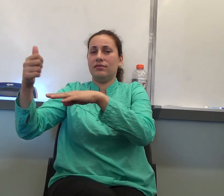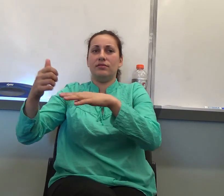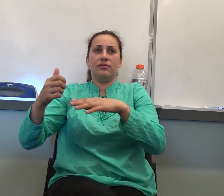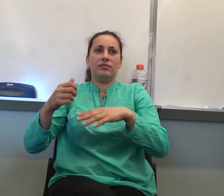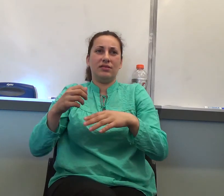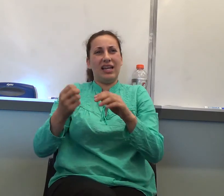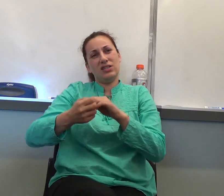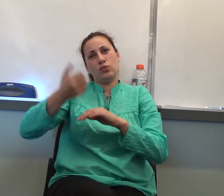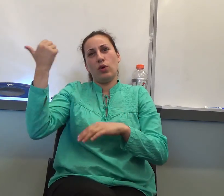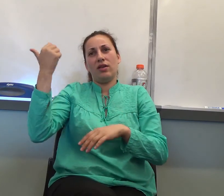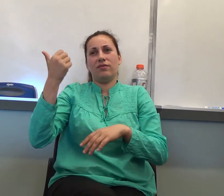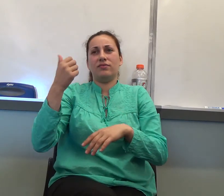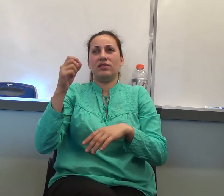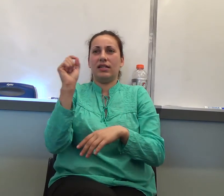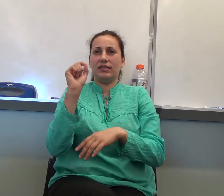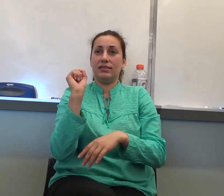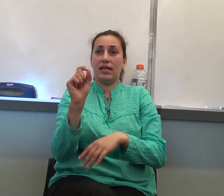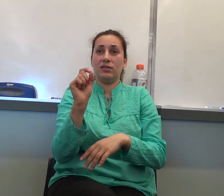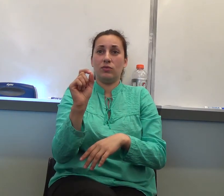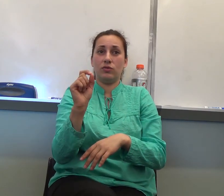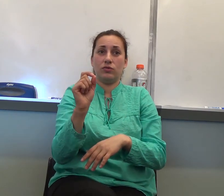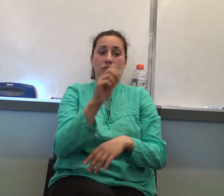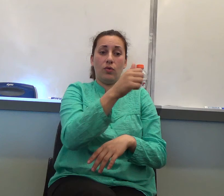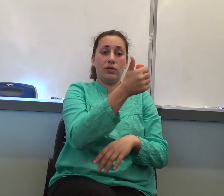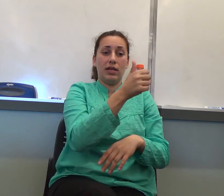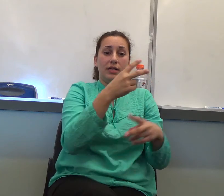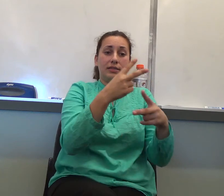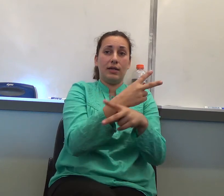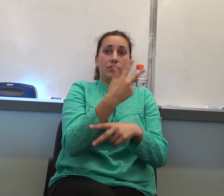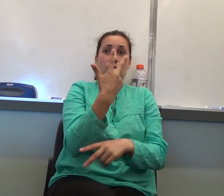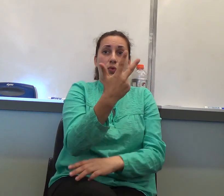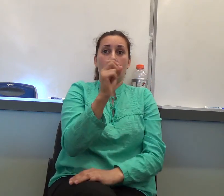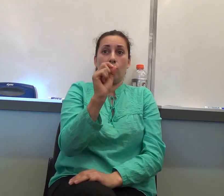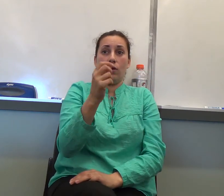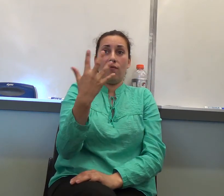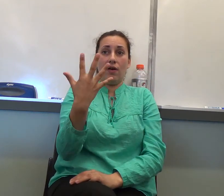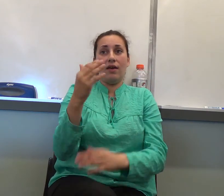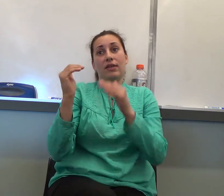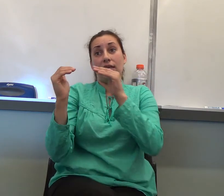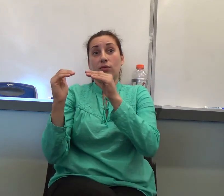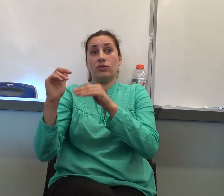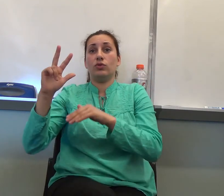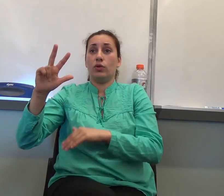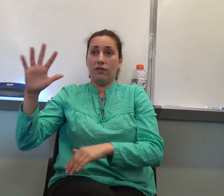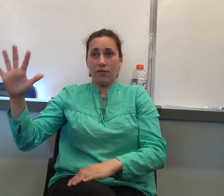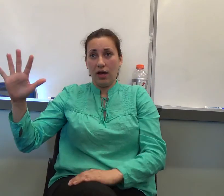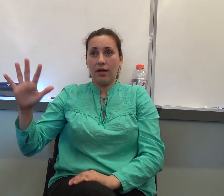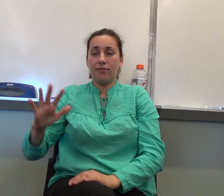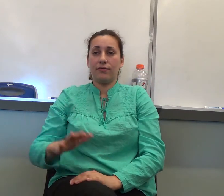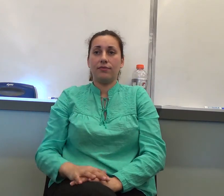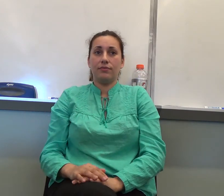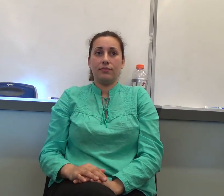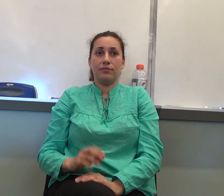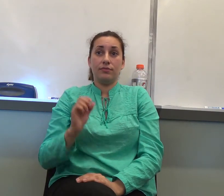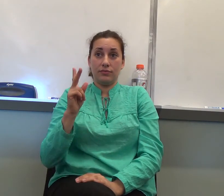number, 35. 10 times 3.5, 35, 10 times 1, 10. All right, now we want to divide by